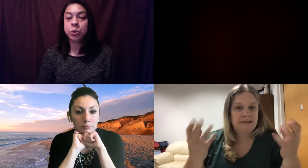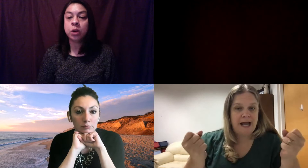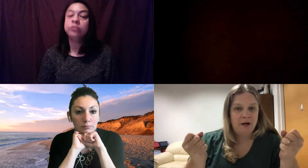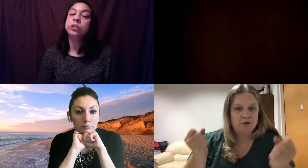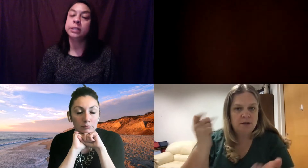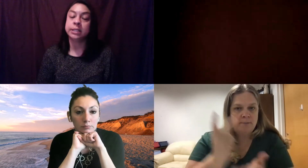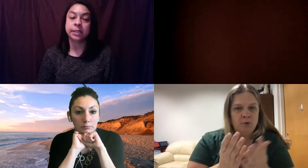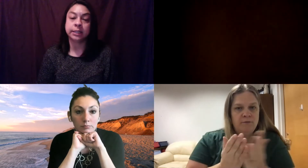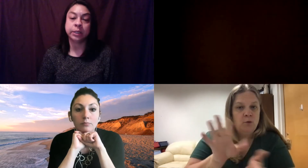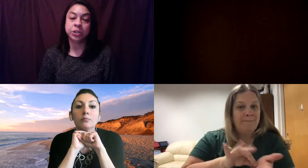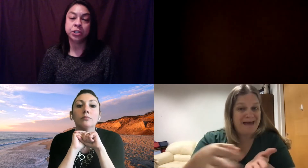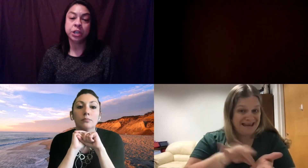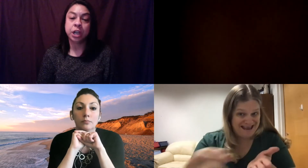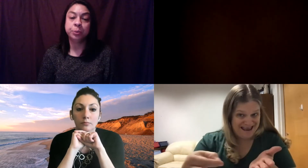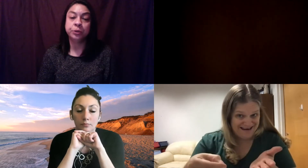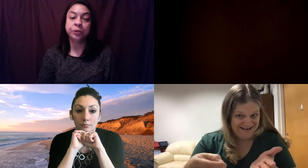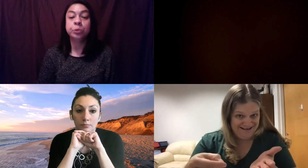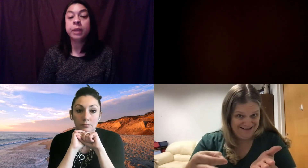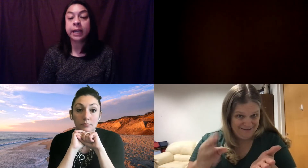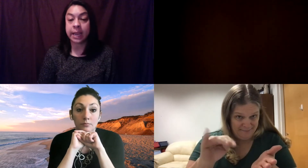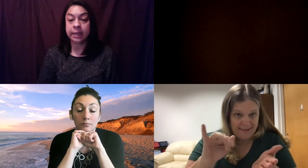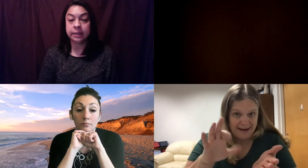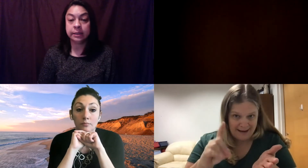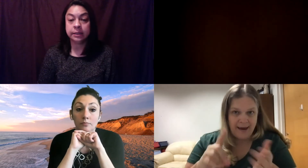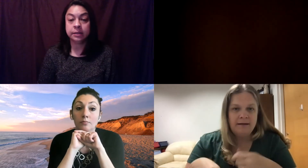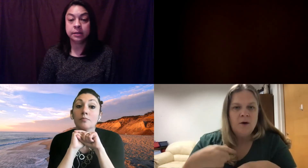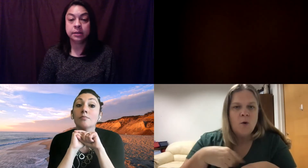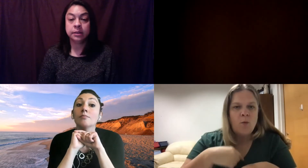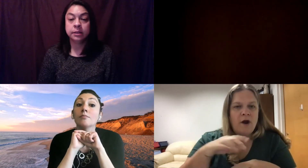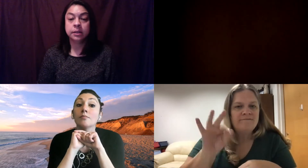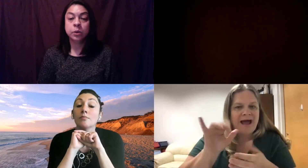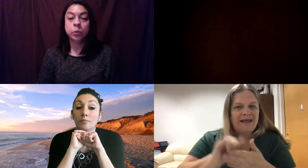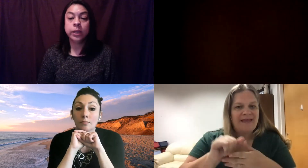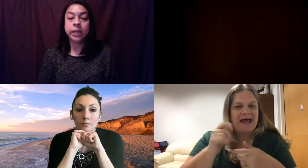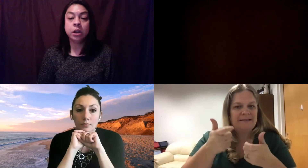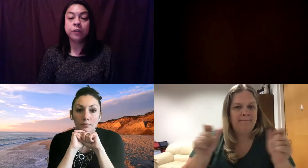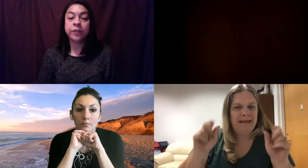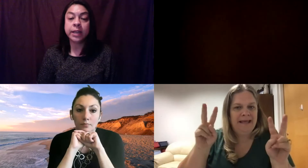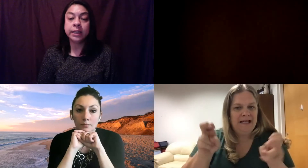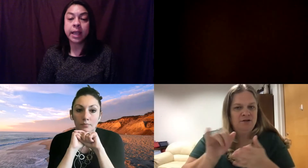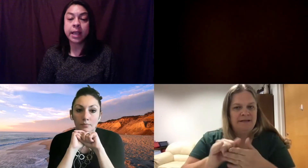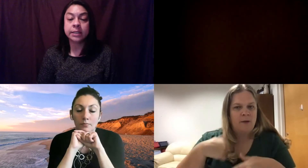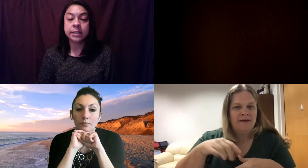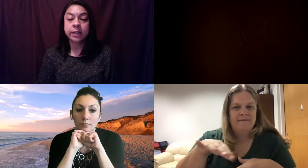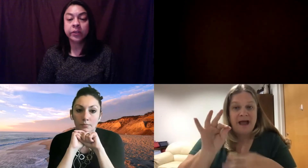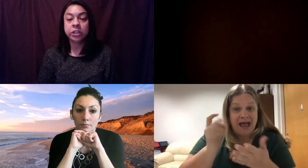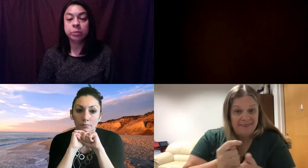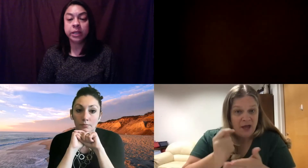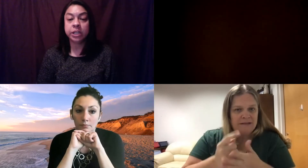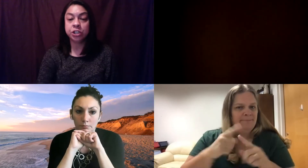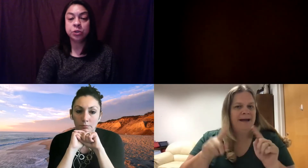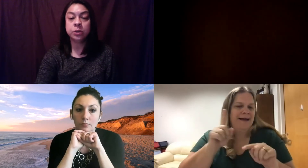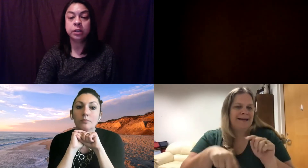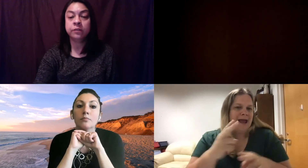therapists who are fluent in sign language approved through Medicaid? we are finding that there's a